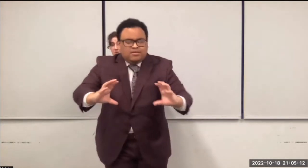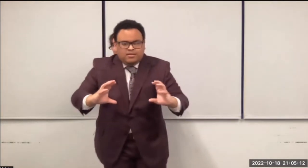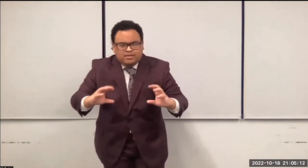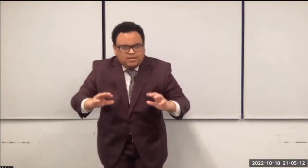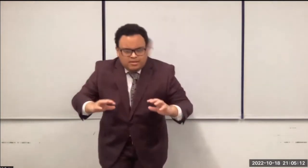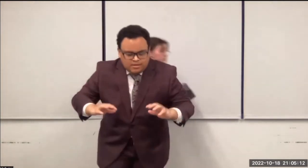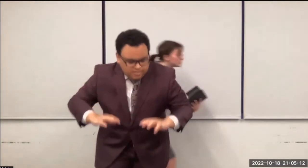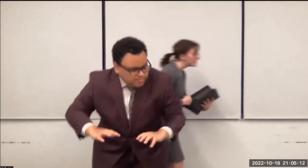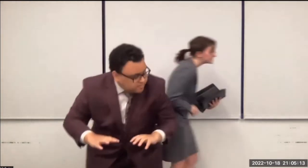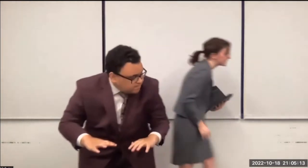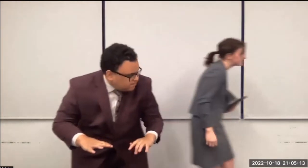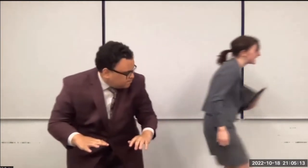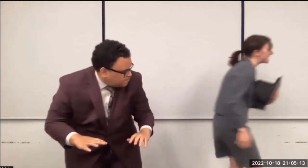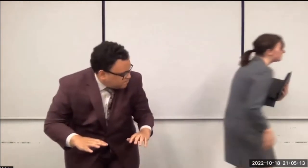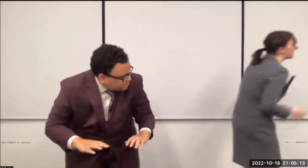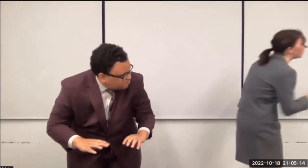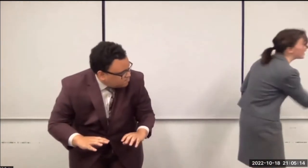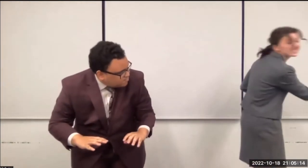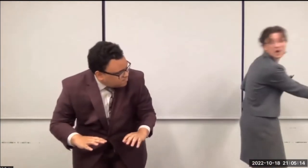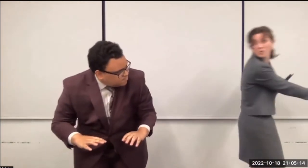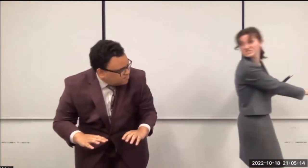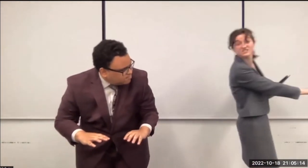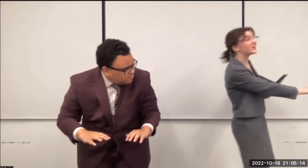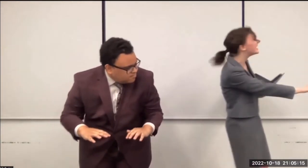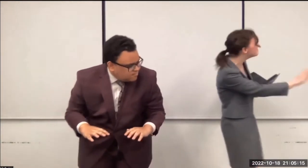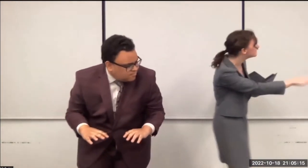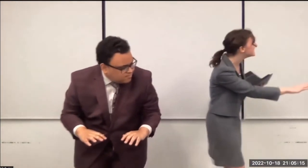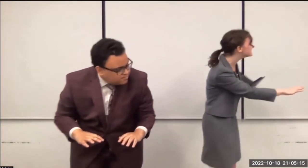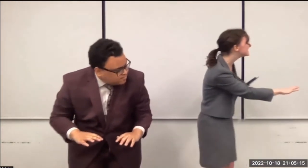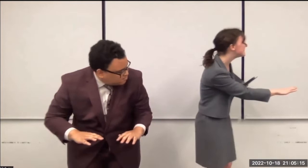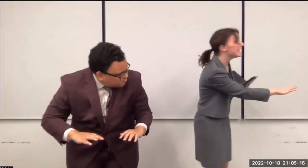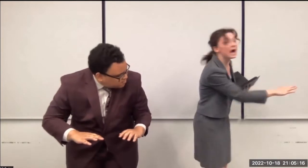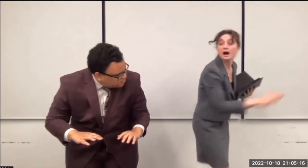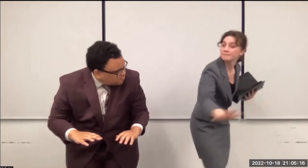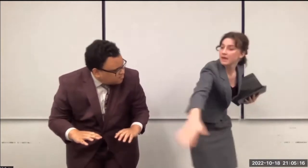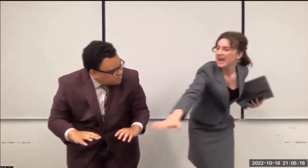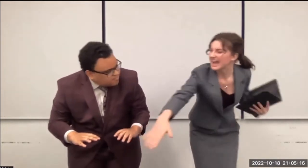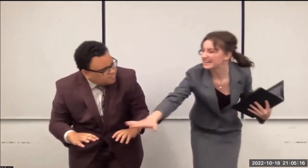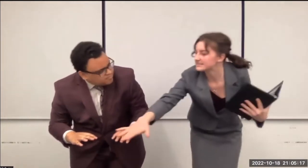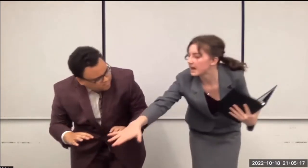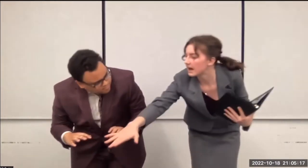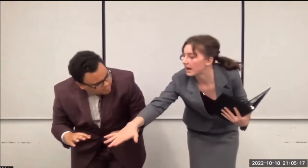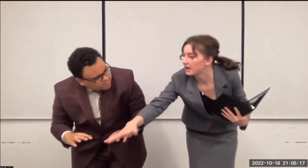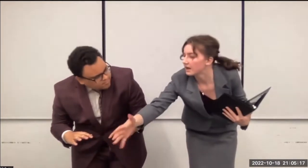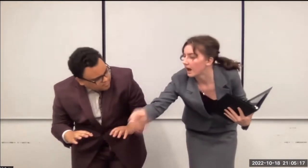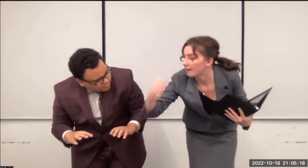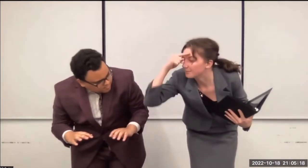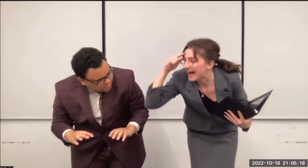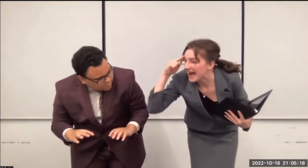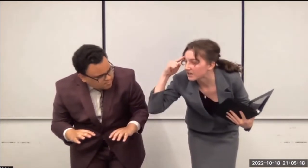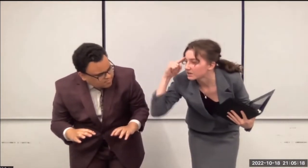communicate. 2 eggs sunny side up and a white toast for him, please. And a black